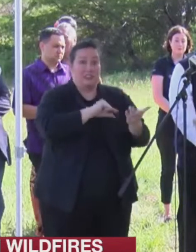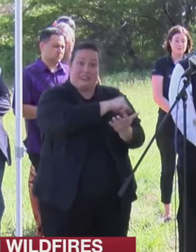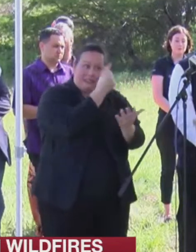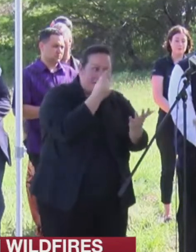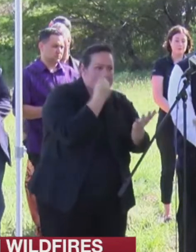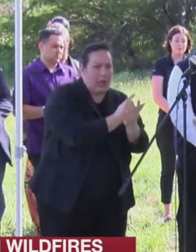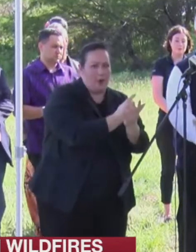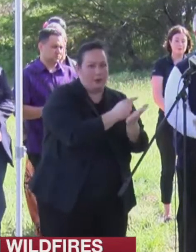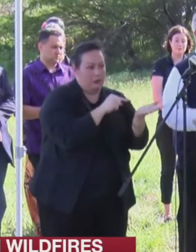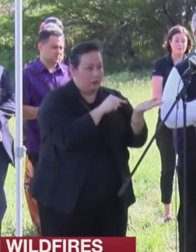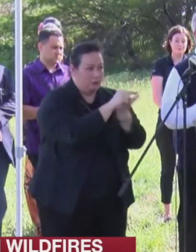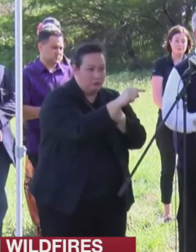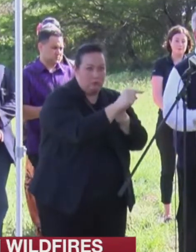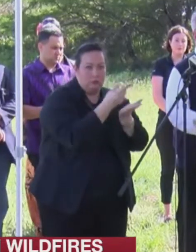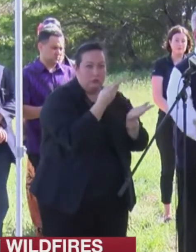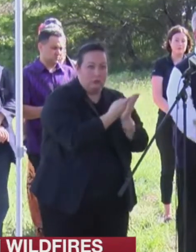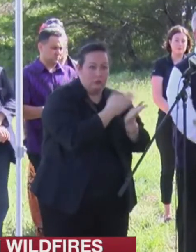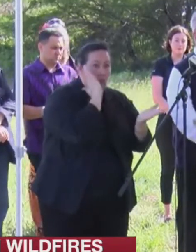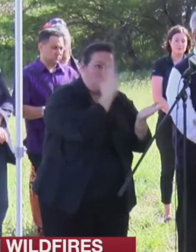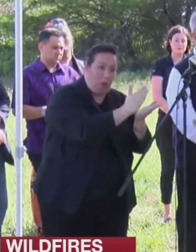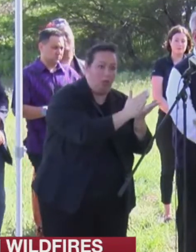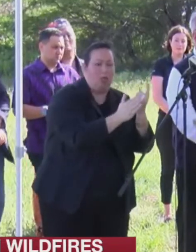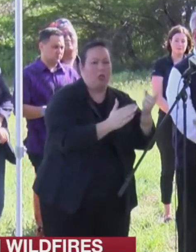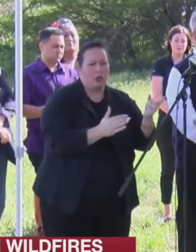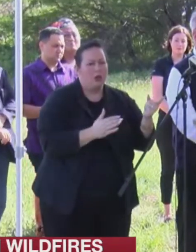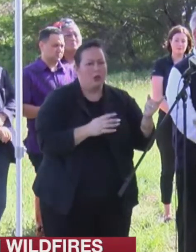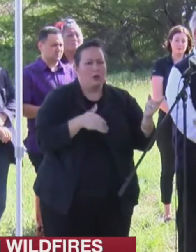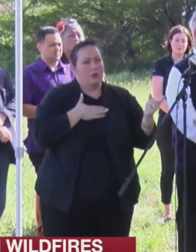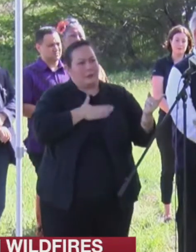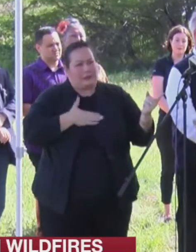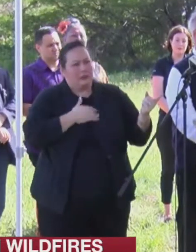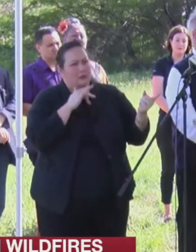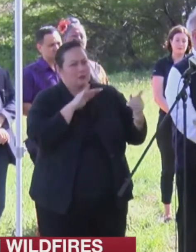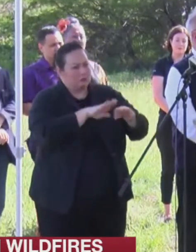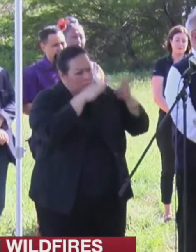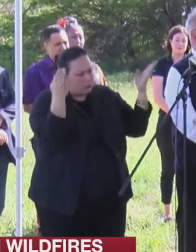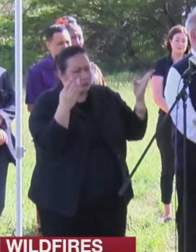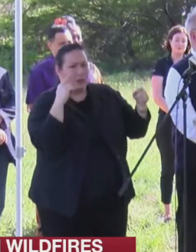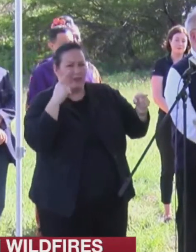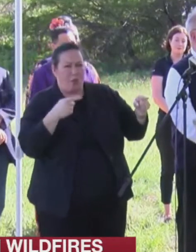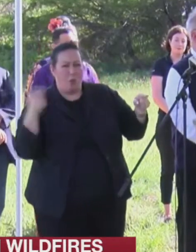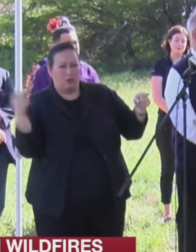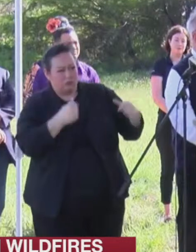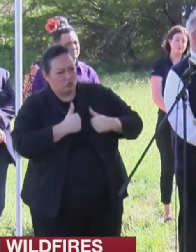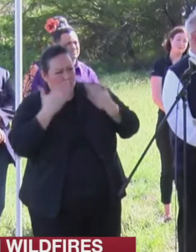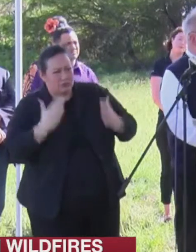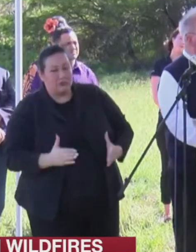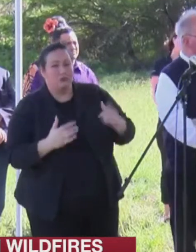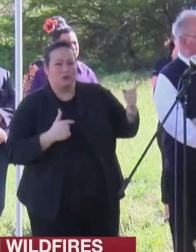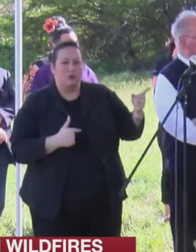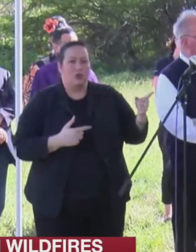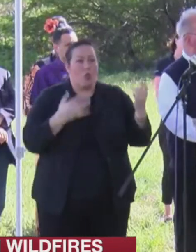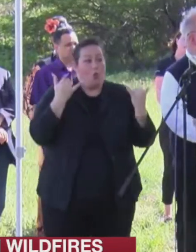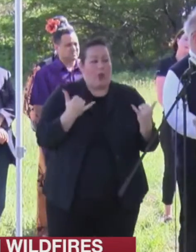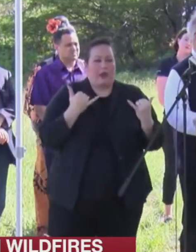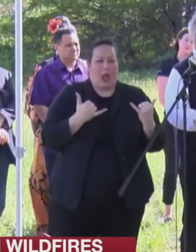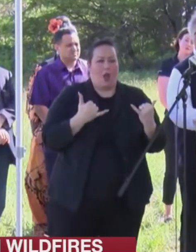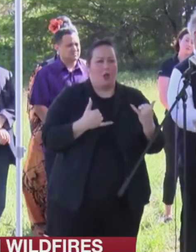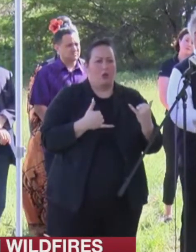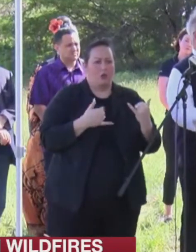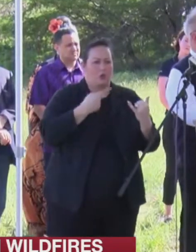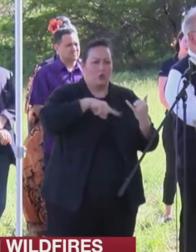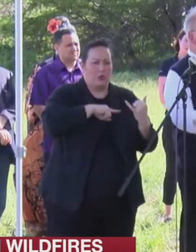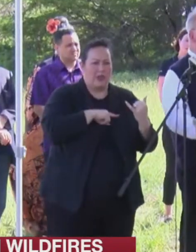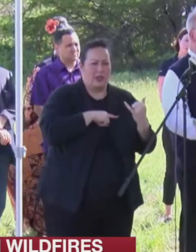we've shaken that tree pretty hard, and as we've said, we have 600 units that we're in the process of leasing at this time, and